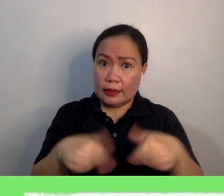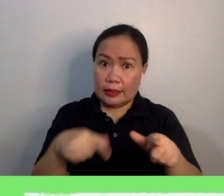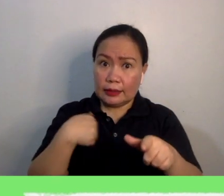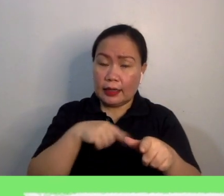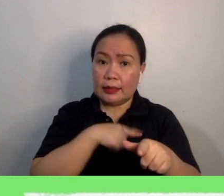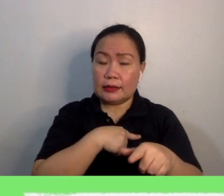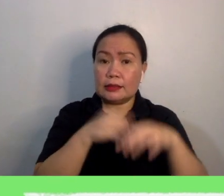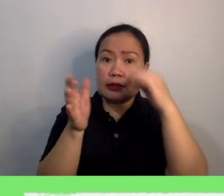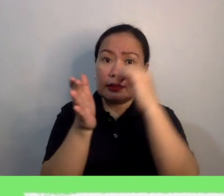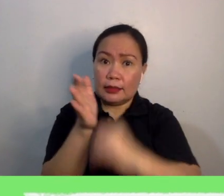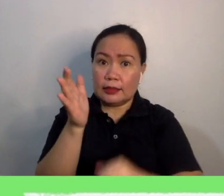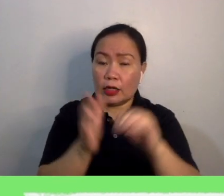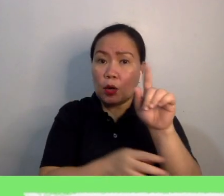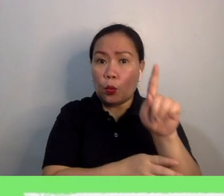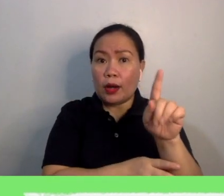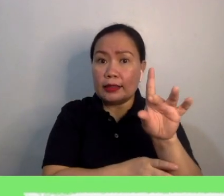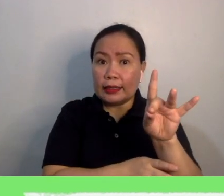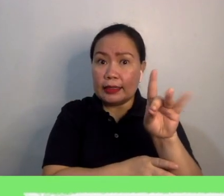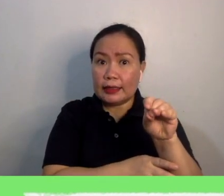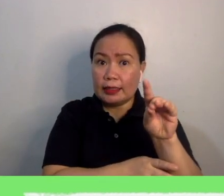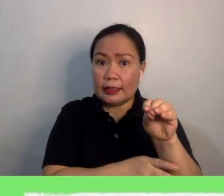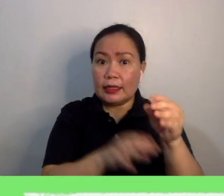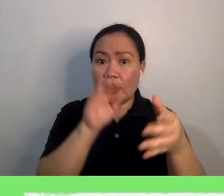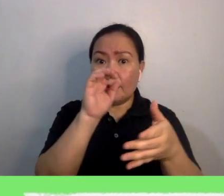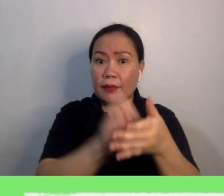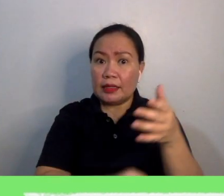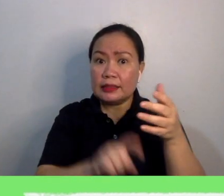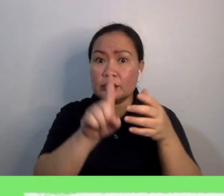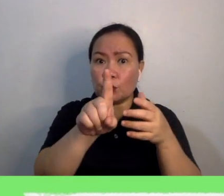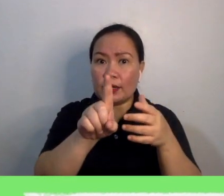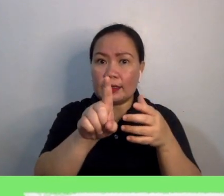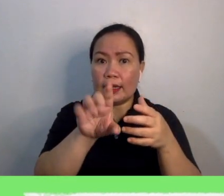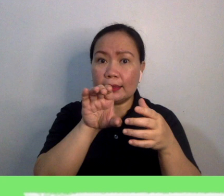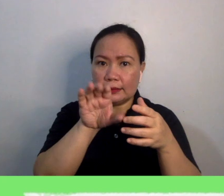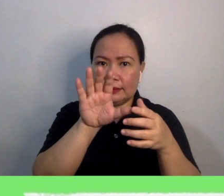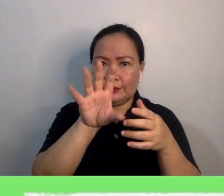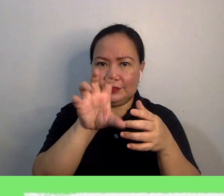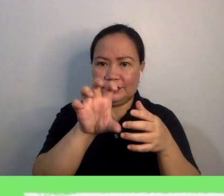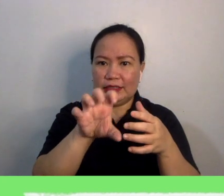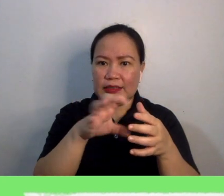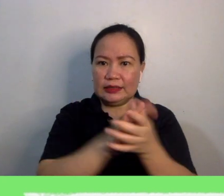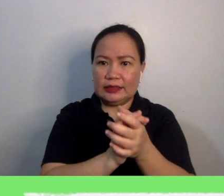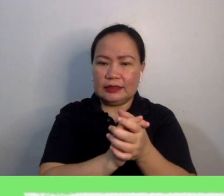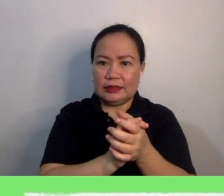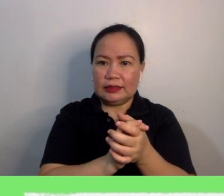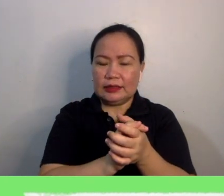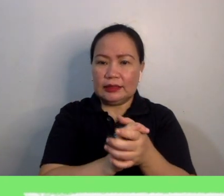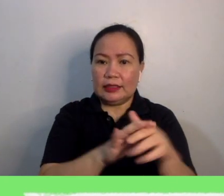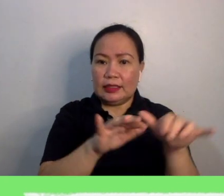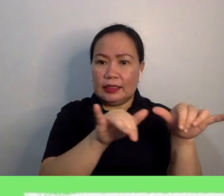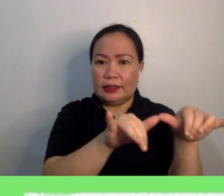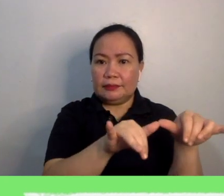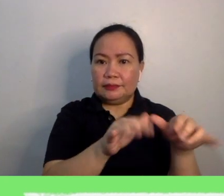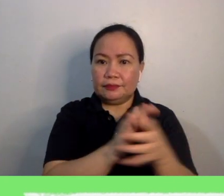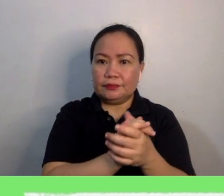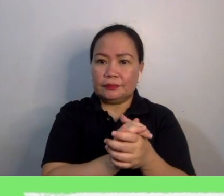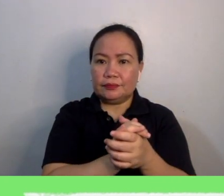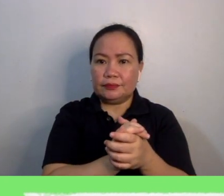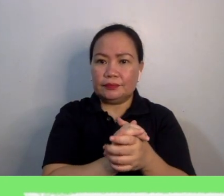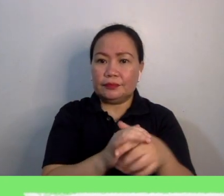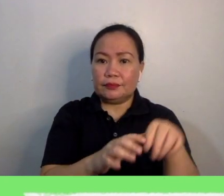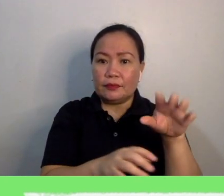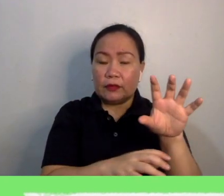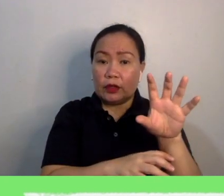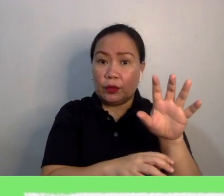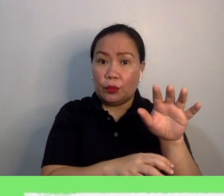si 180 kay 115. Okay? So, ito yung measure ni angle 1, which is